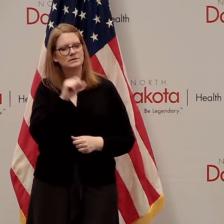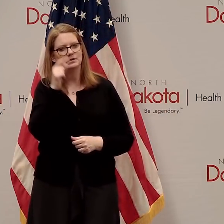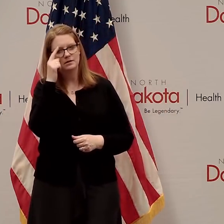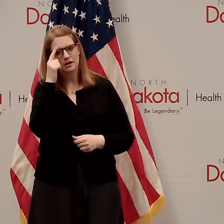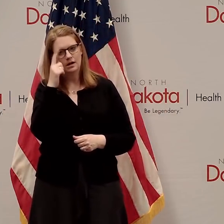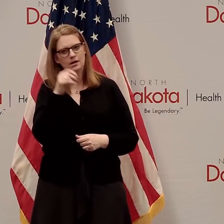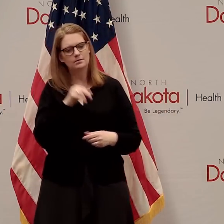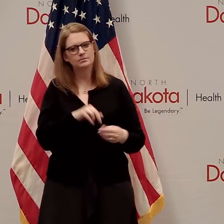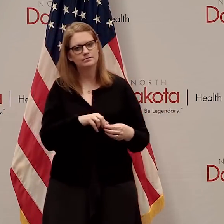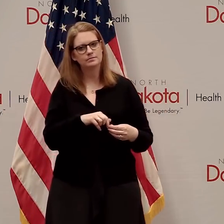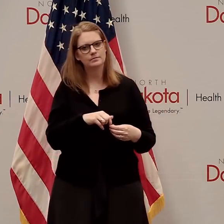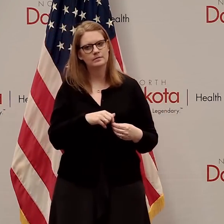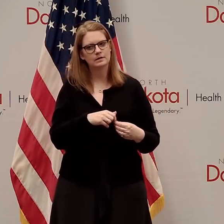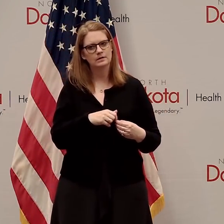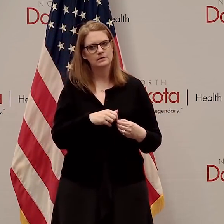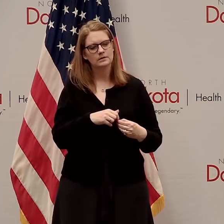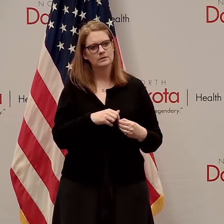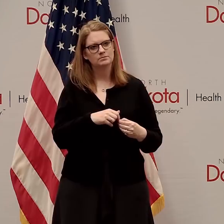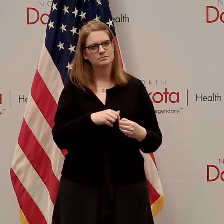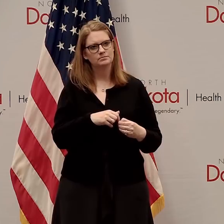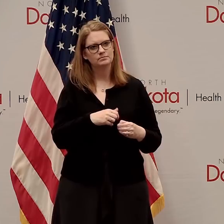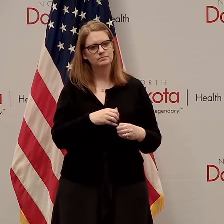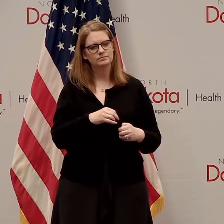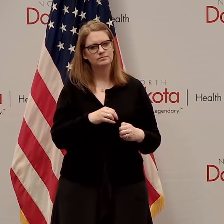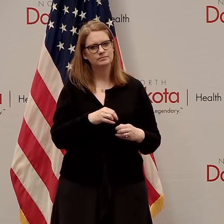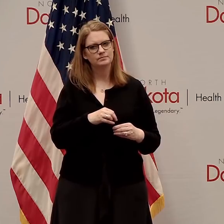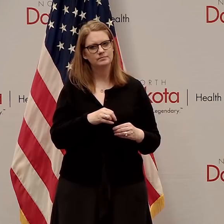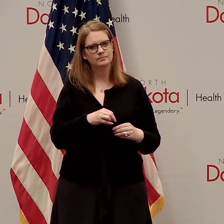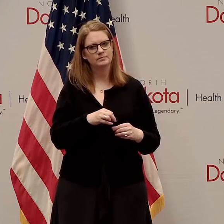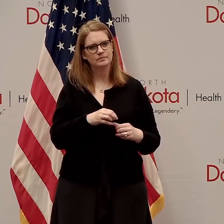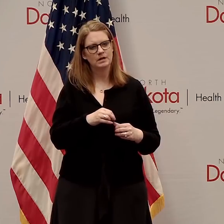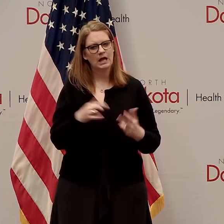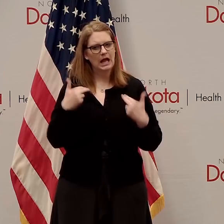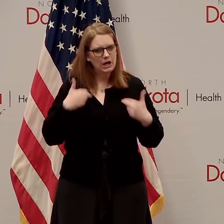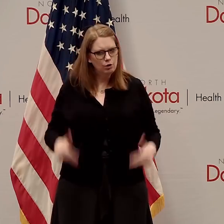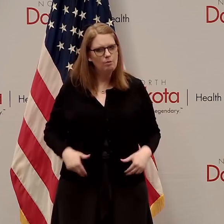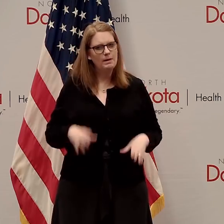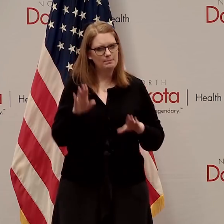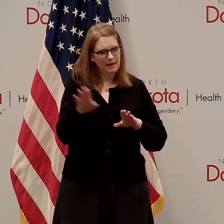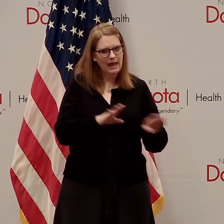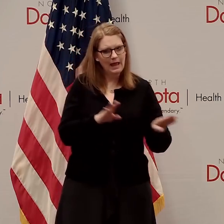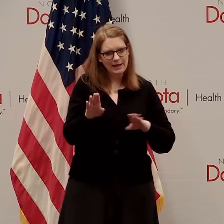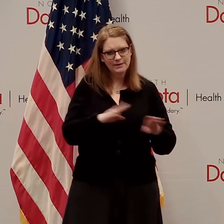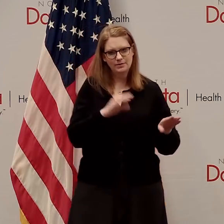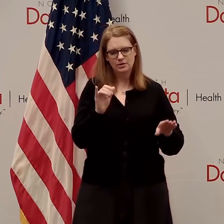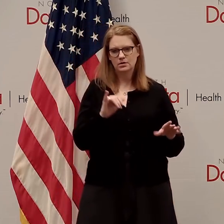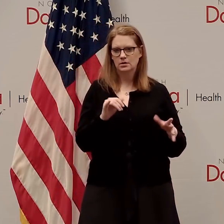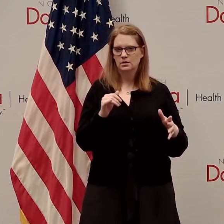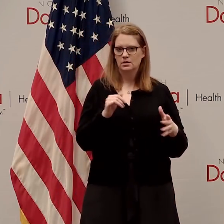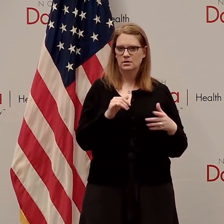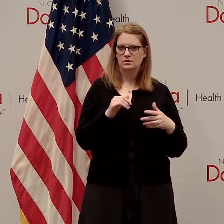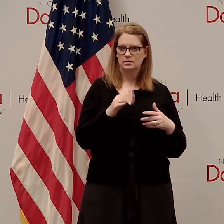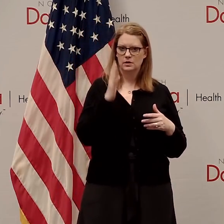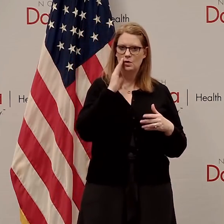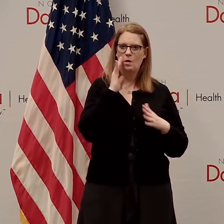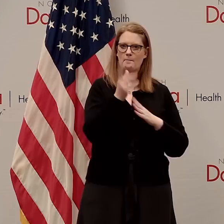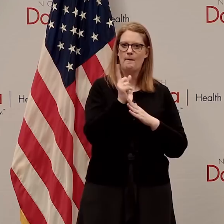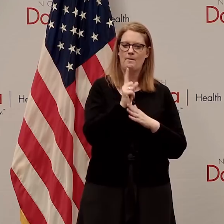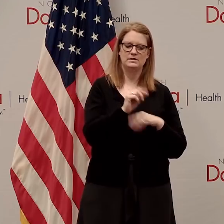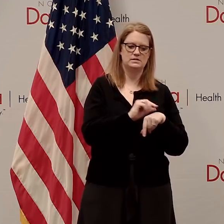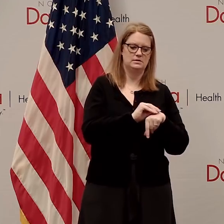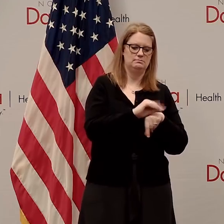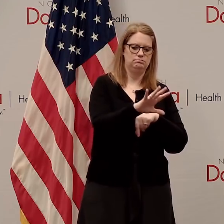so it is and then human behavior, which we've talked about, is how many transmissible moments are